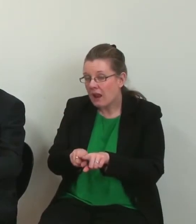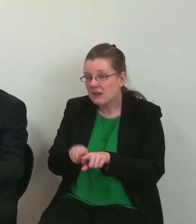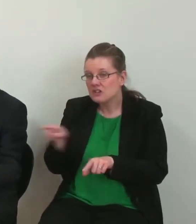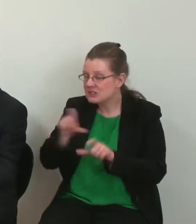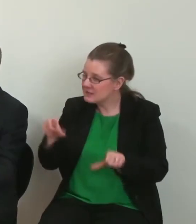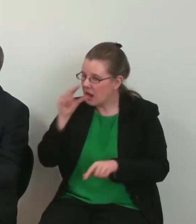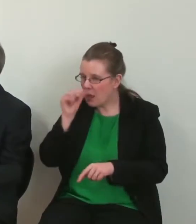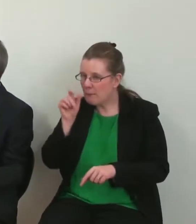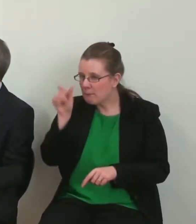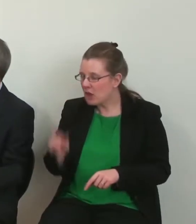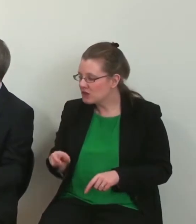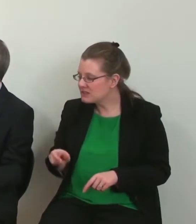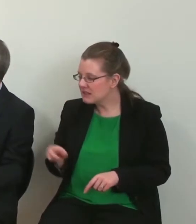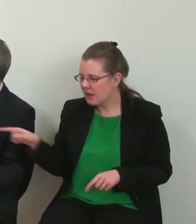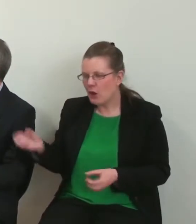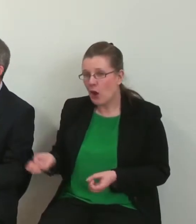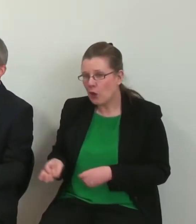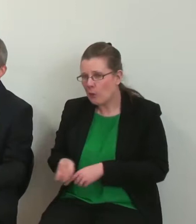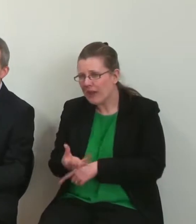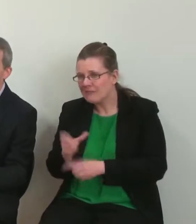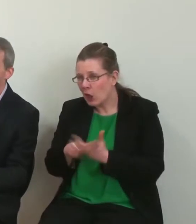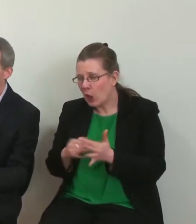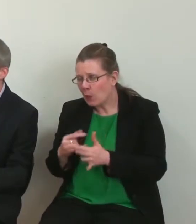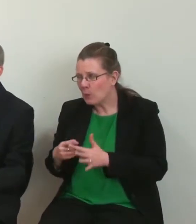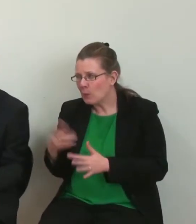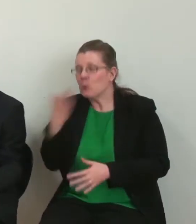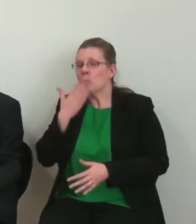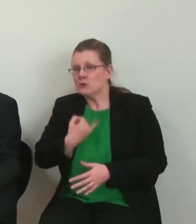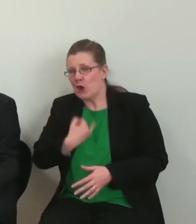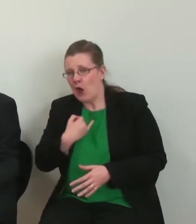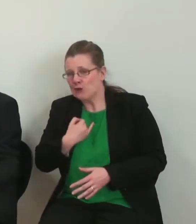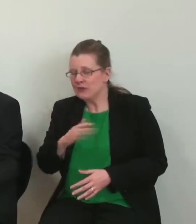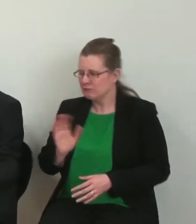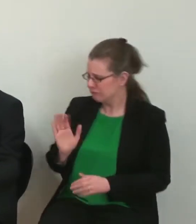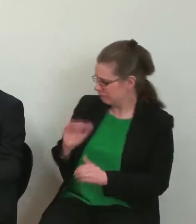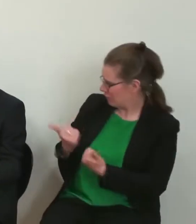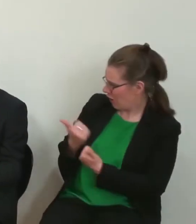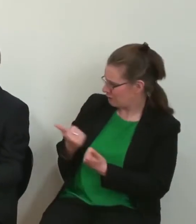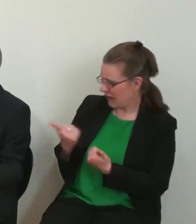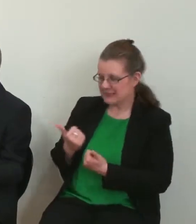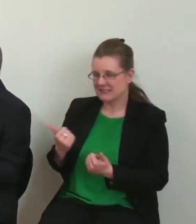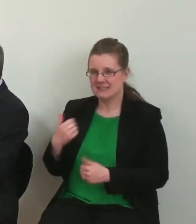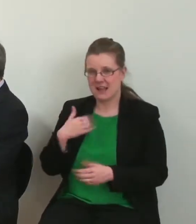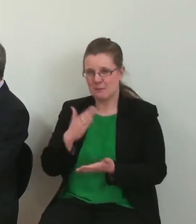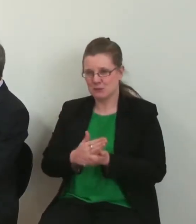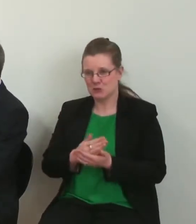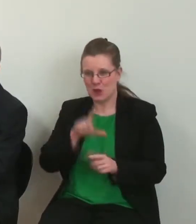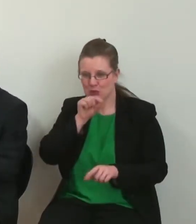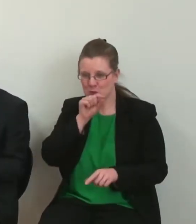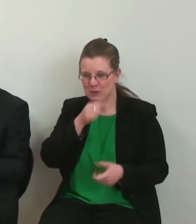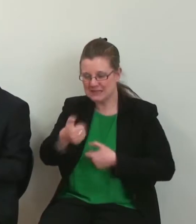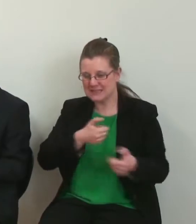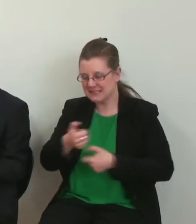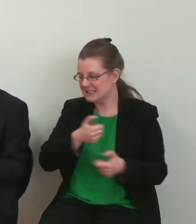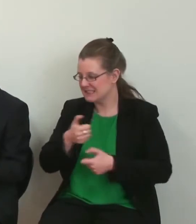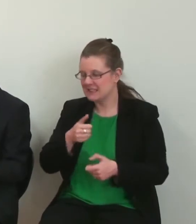a young person. Are you giving a clue away there, Chris? Sorry. That's all right. I mean, I'm sure we get the tweets will come We'll down. win.